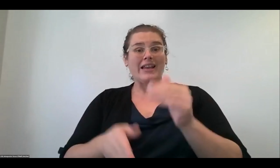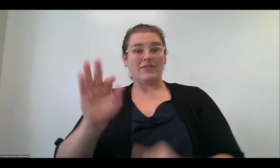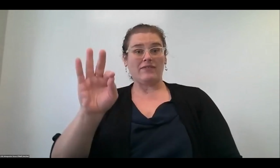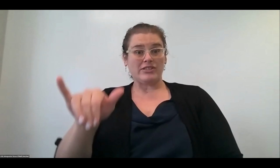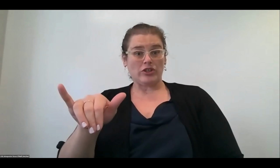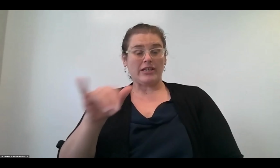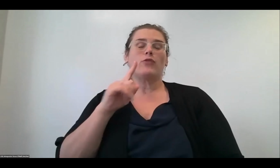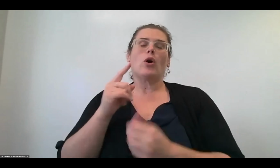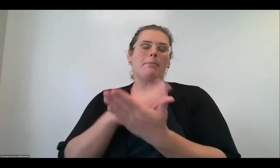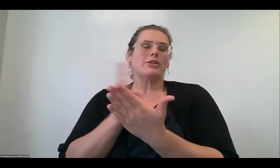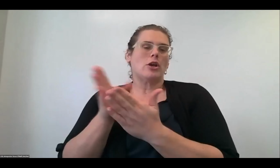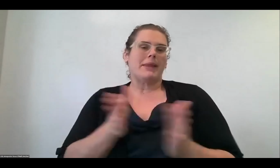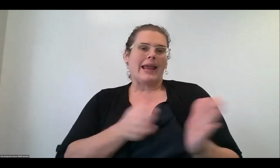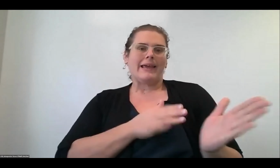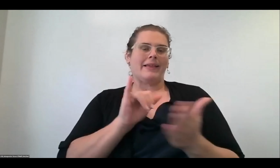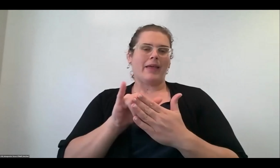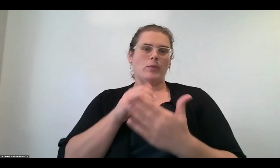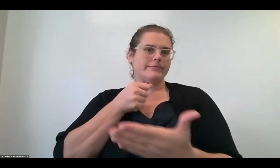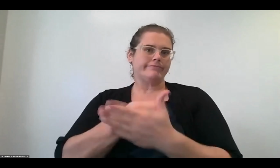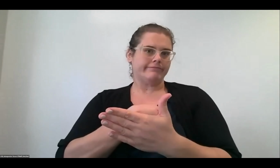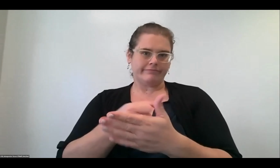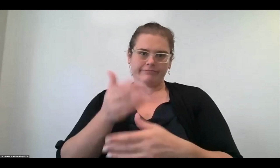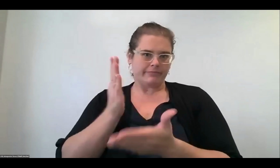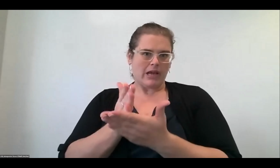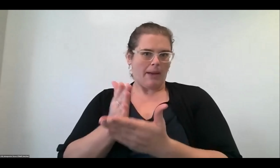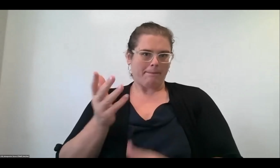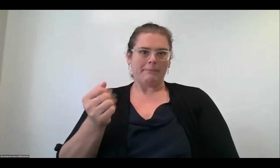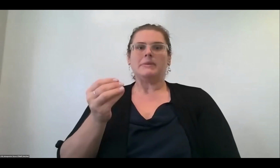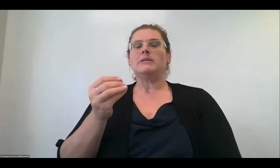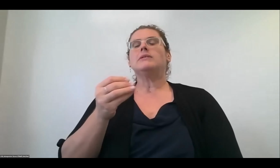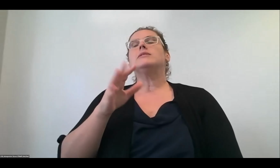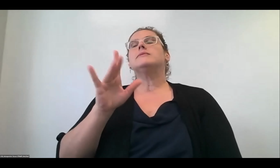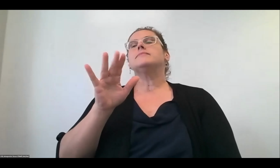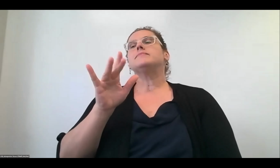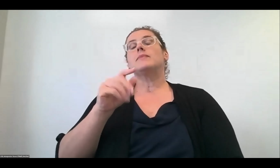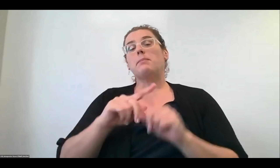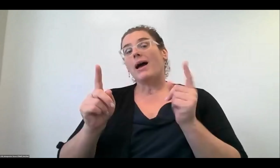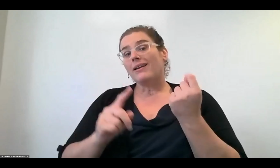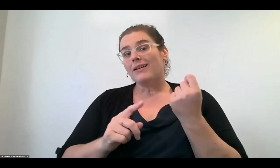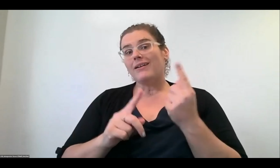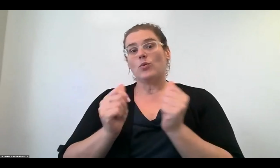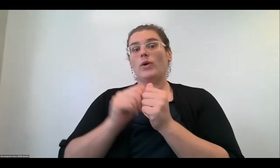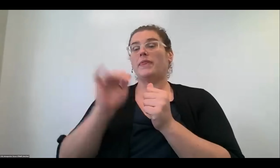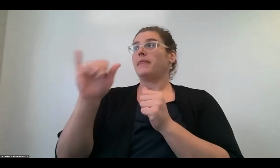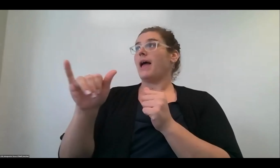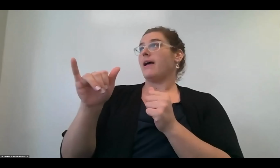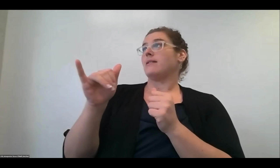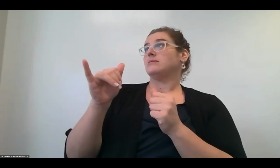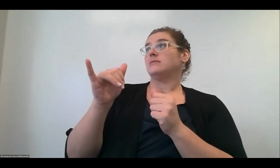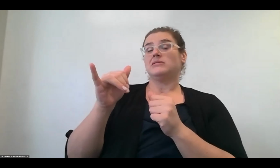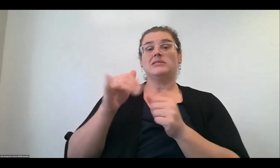budget planning, that was as far as we could go. However, with the extension of the public